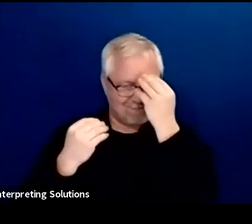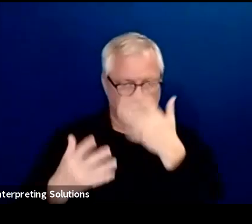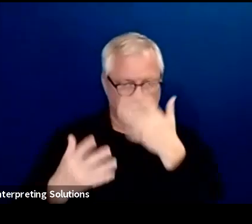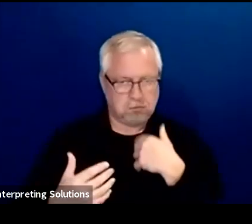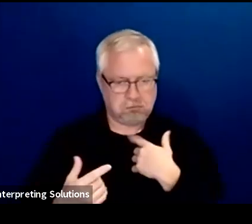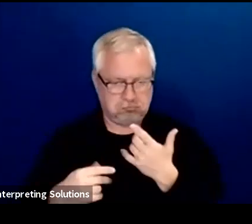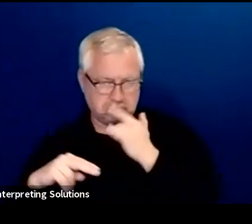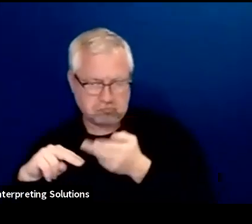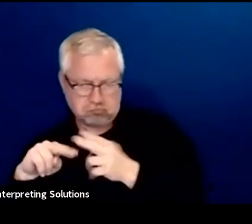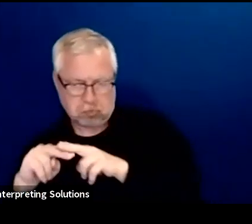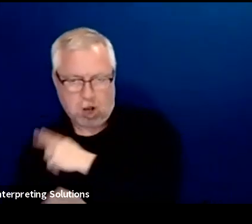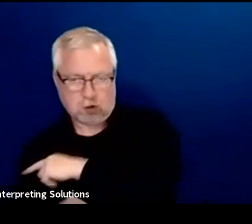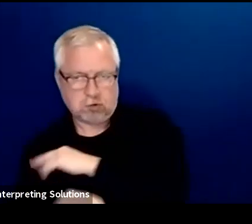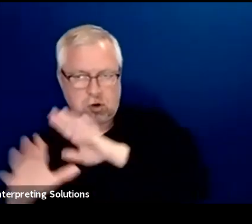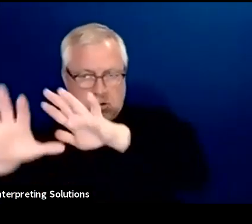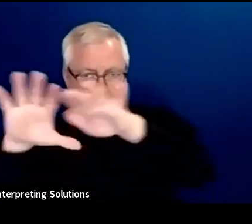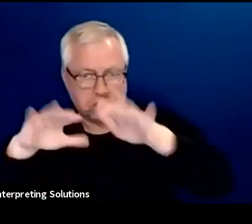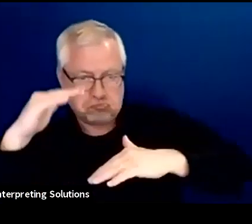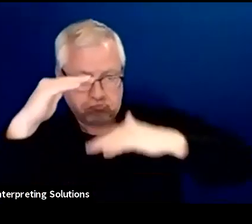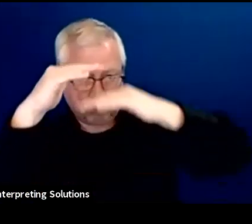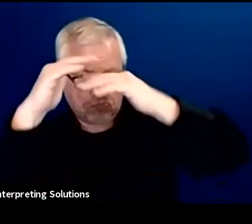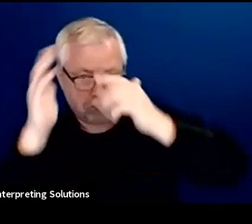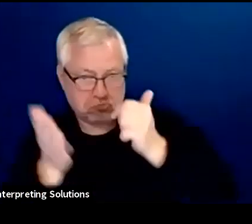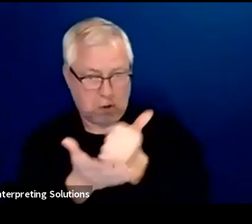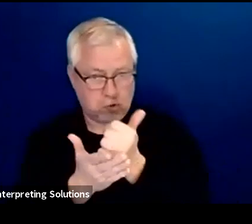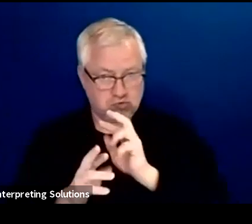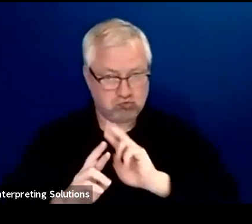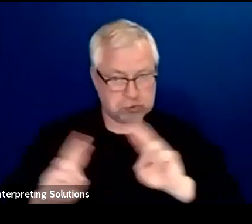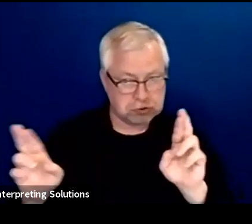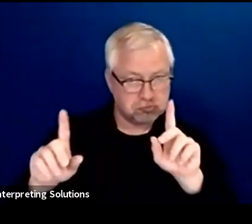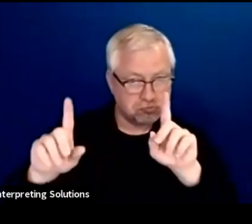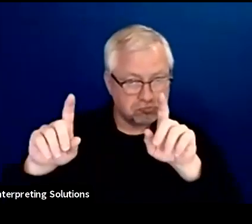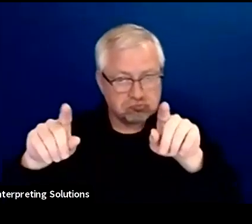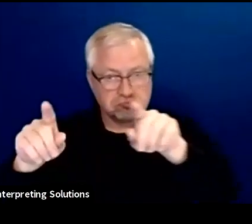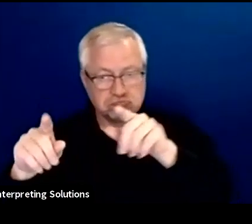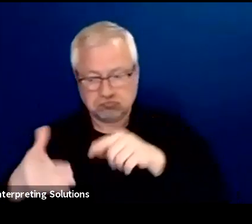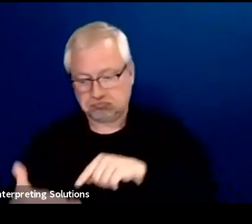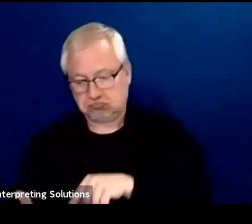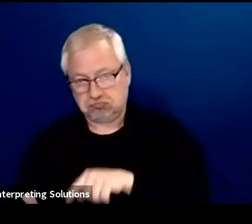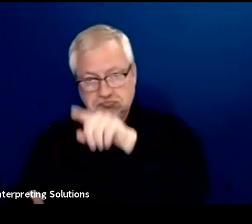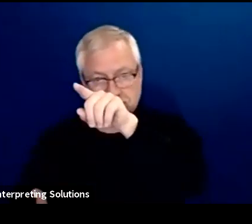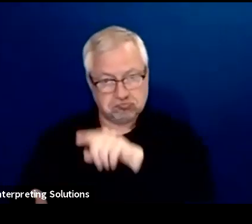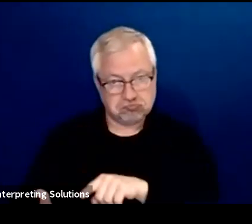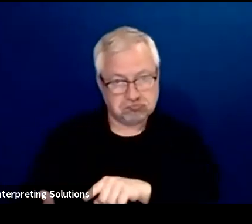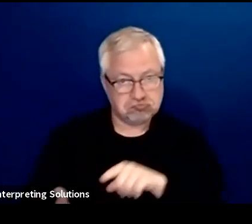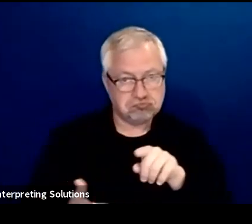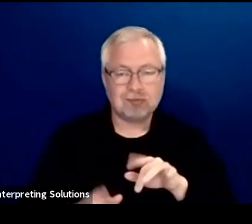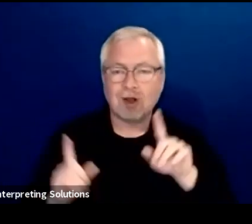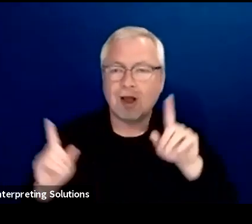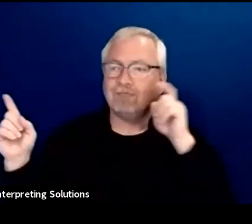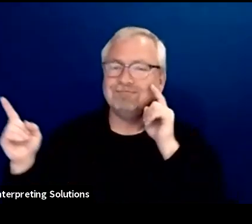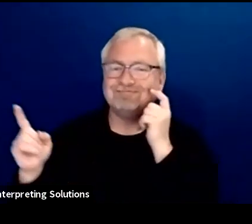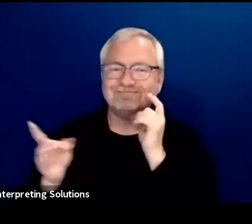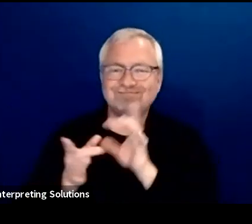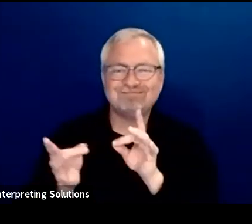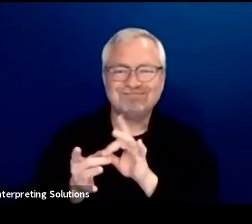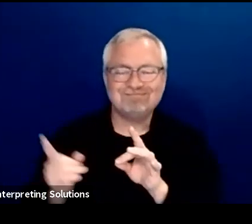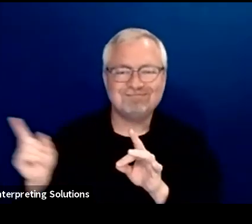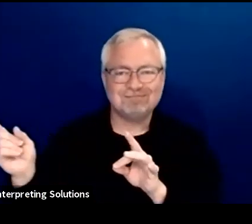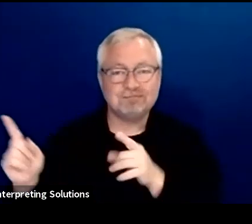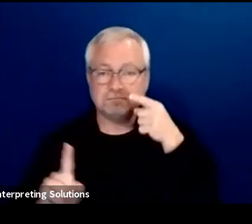does to the model. And to the governor's other point, we now are supplementing the model. We're rerunning the model